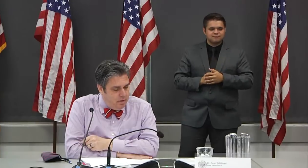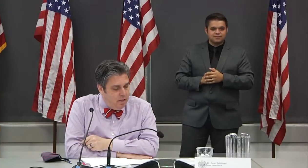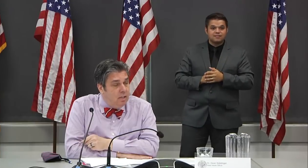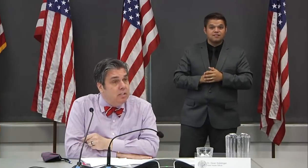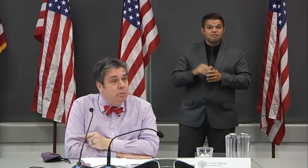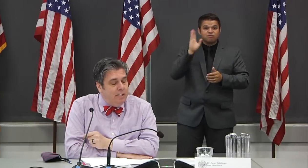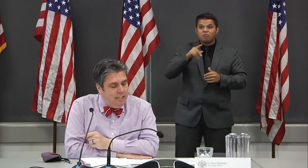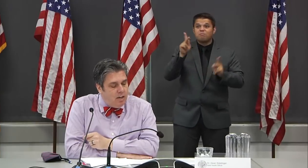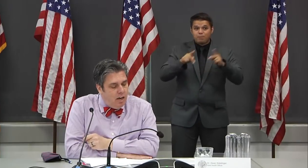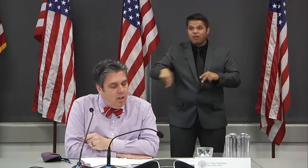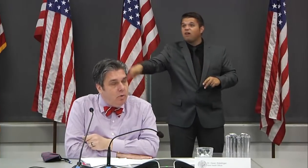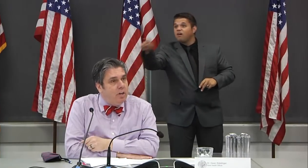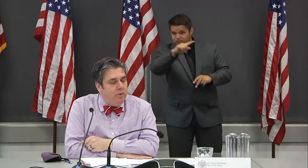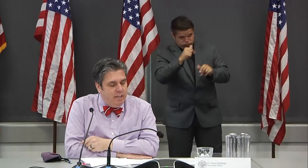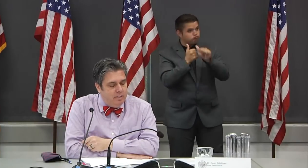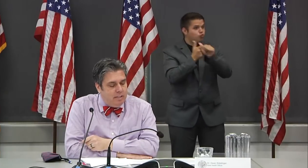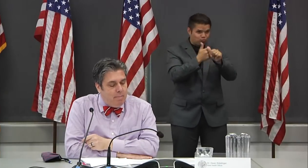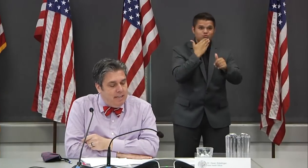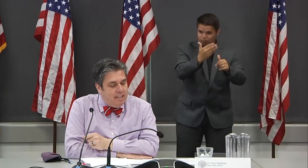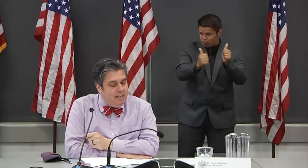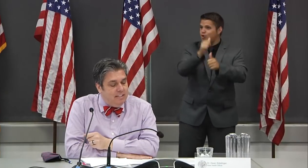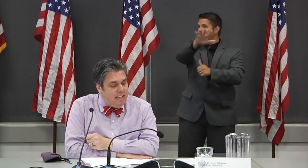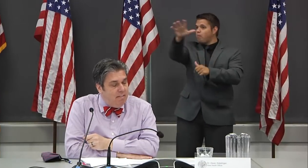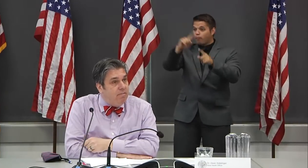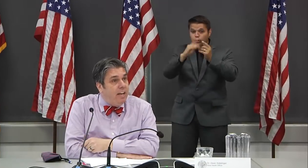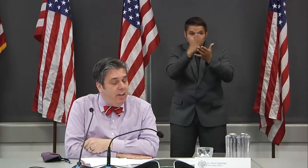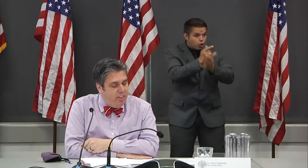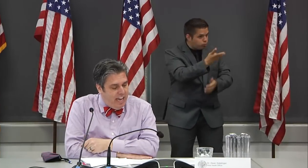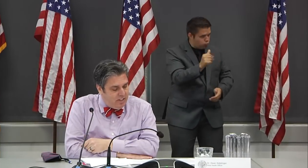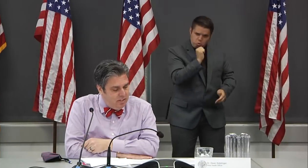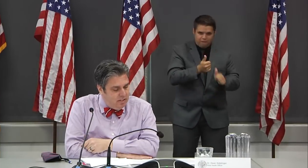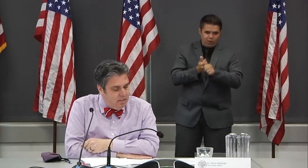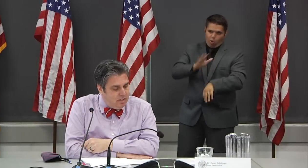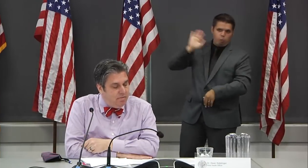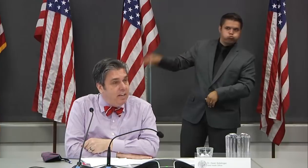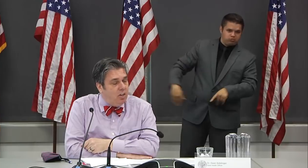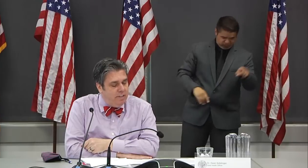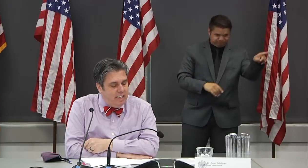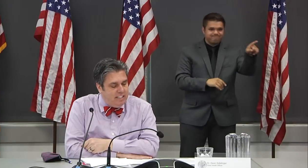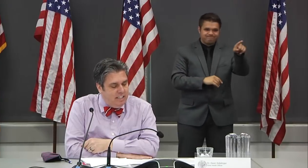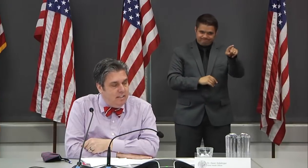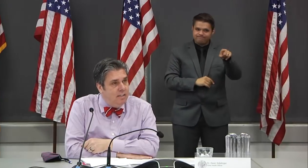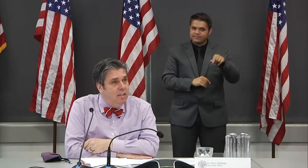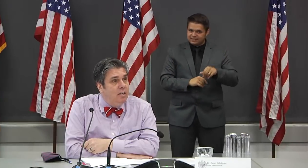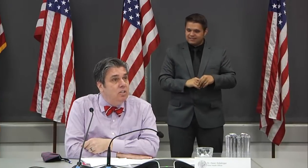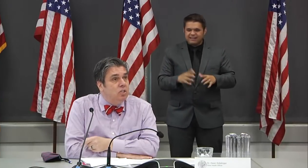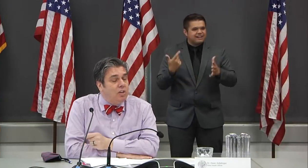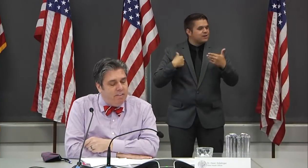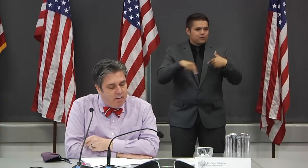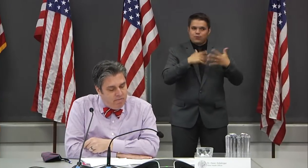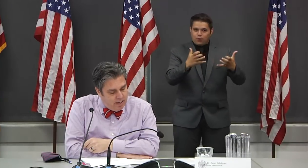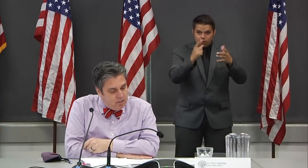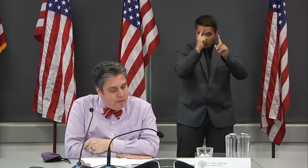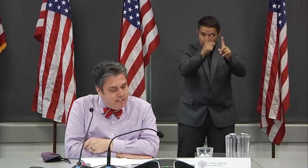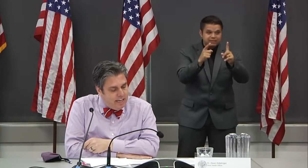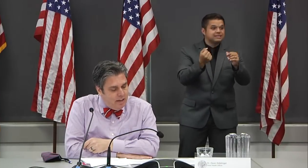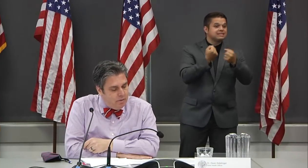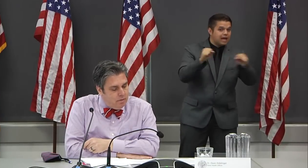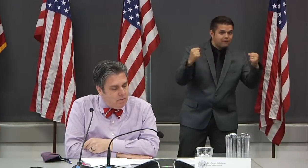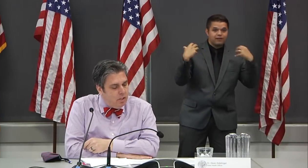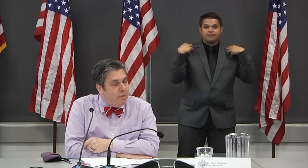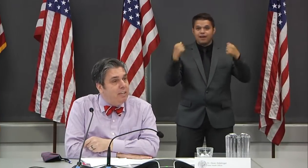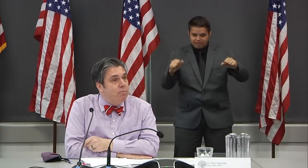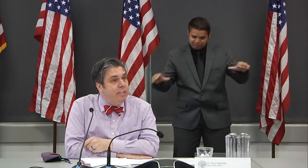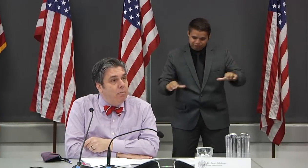everyone. So we need all Oregonians to maintain safe, healthy actions to fight COVID-19, to drive our infection rates